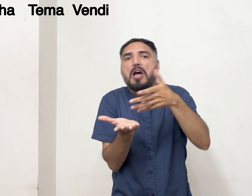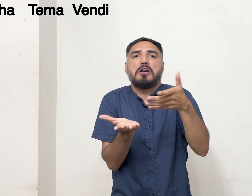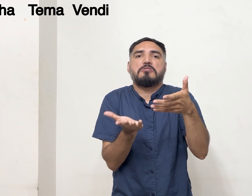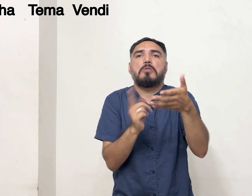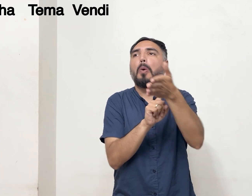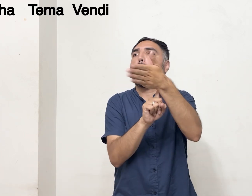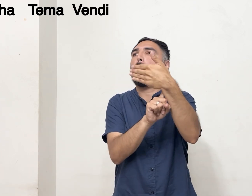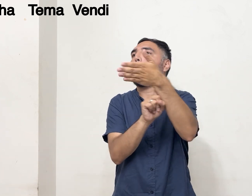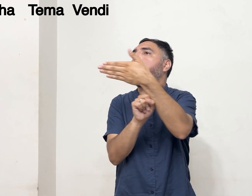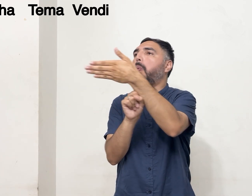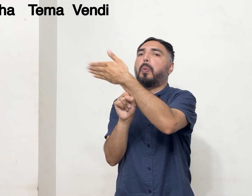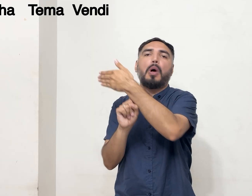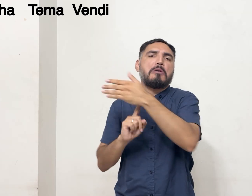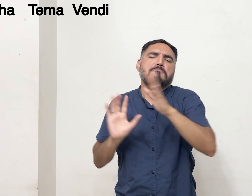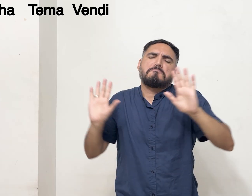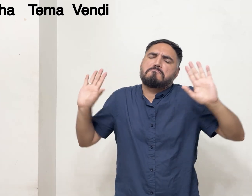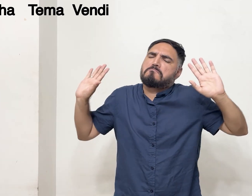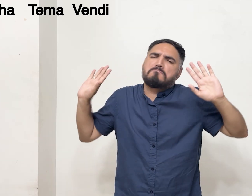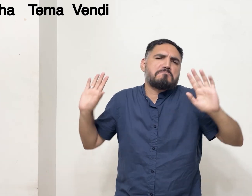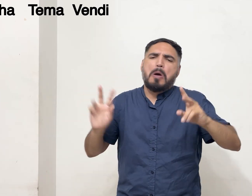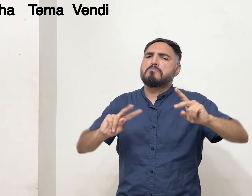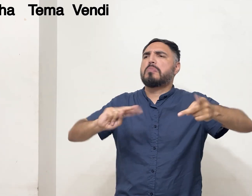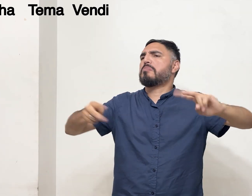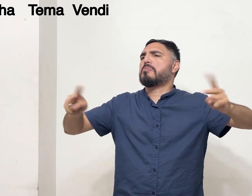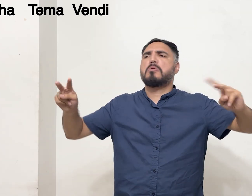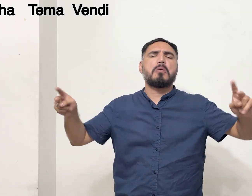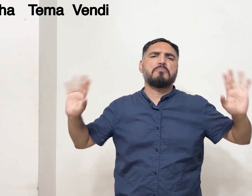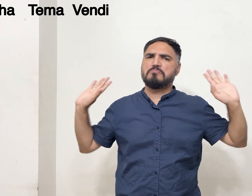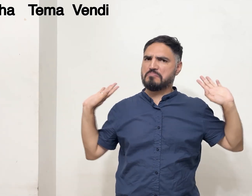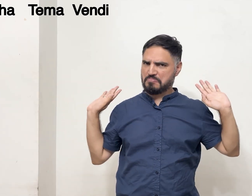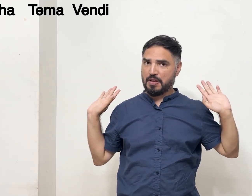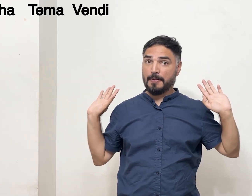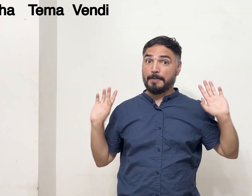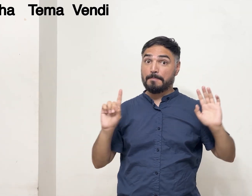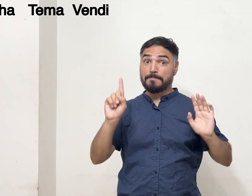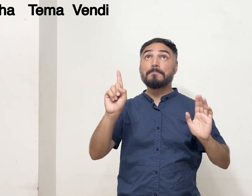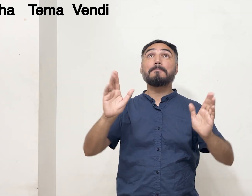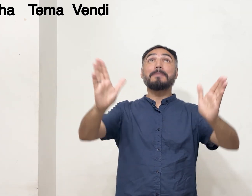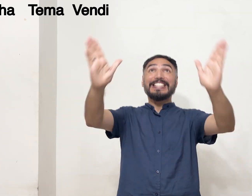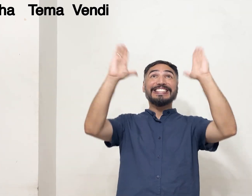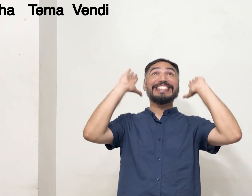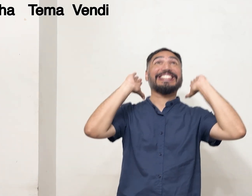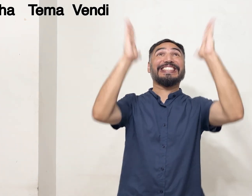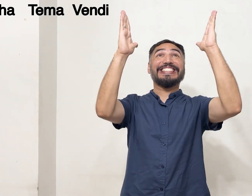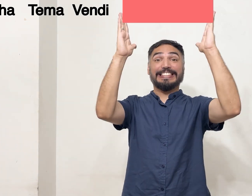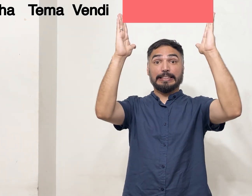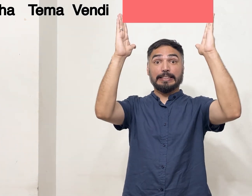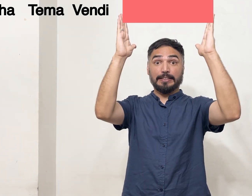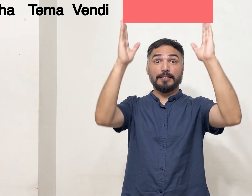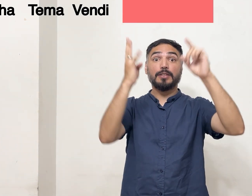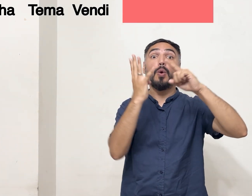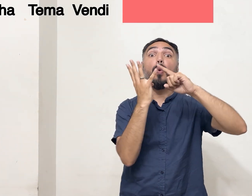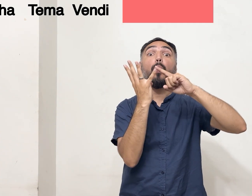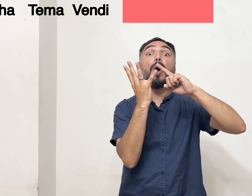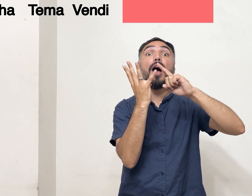could be a city, a country, or any location. The fourth structural point is the order.